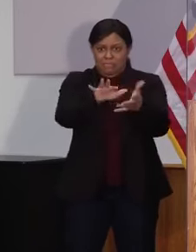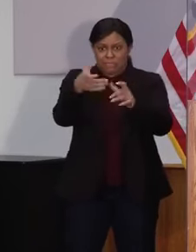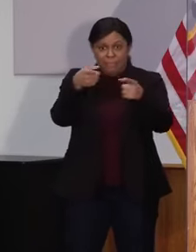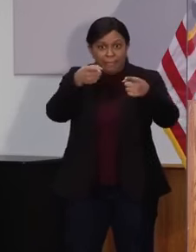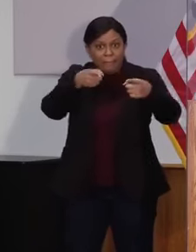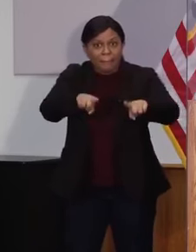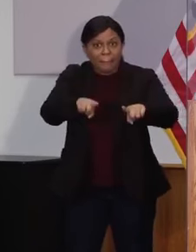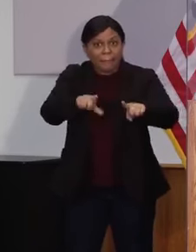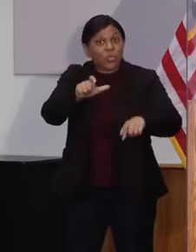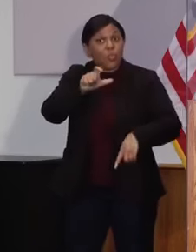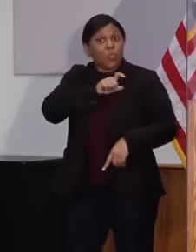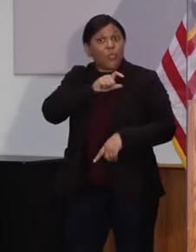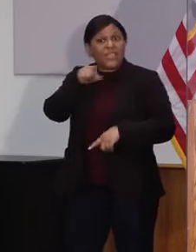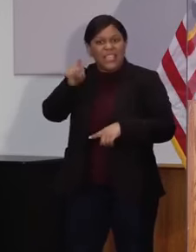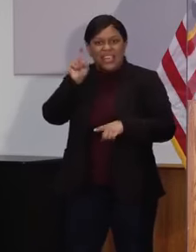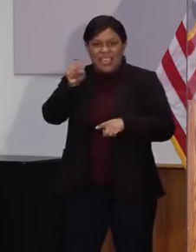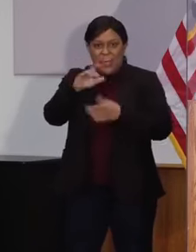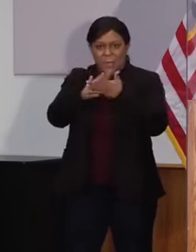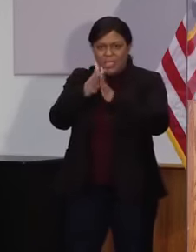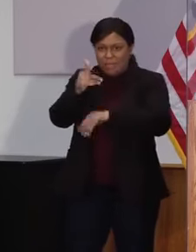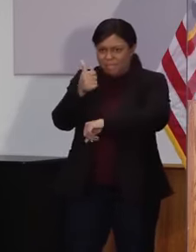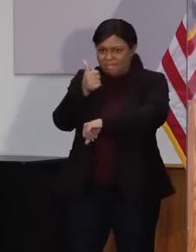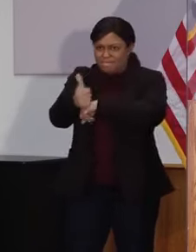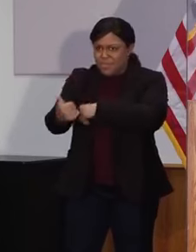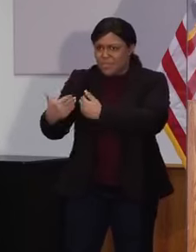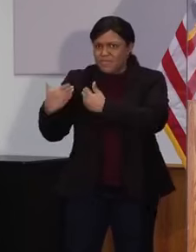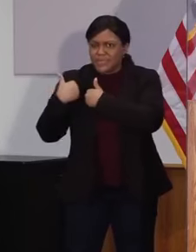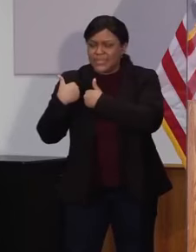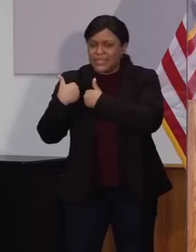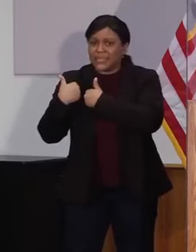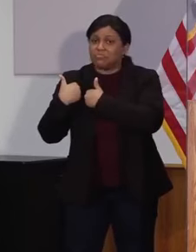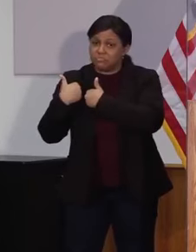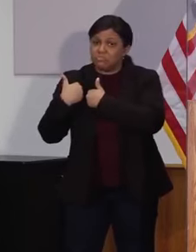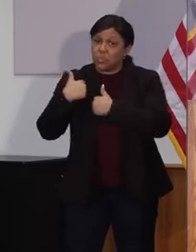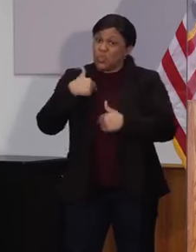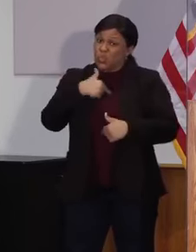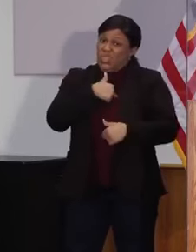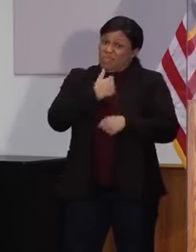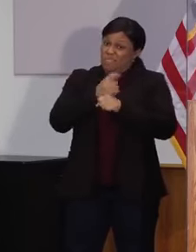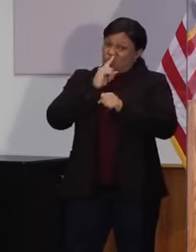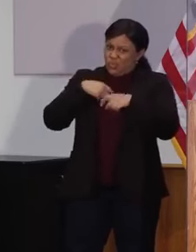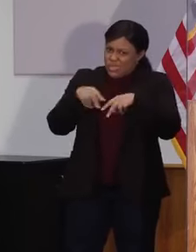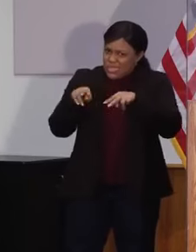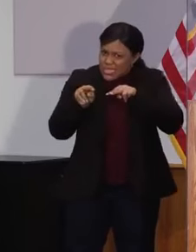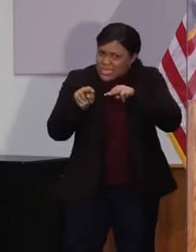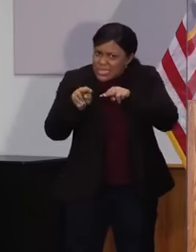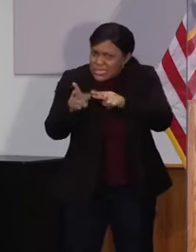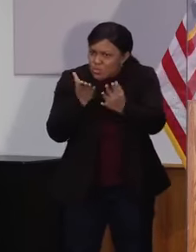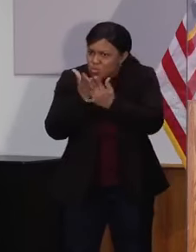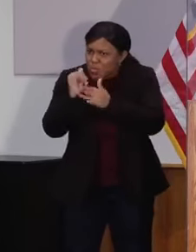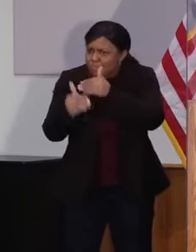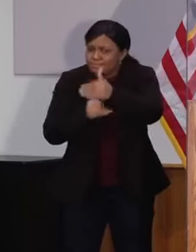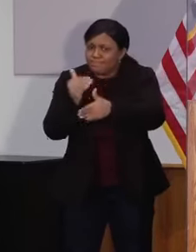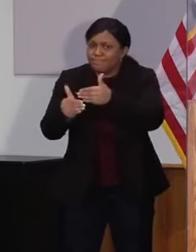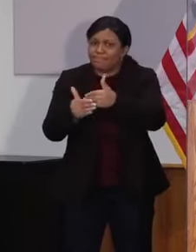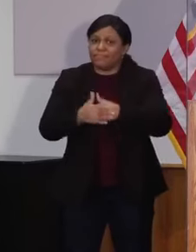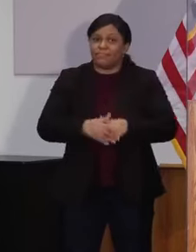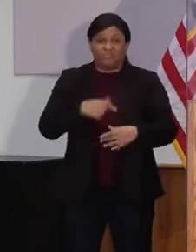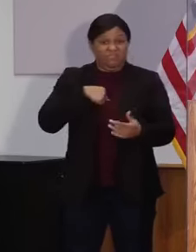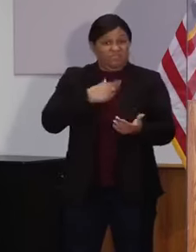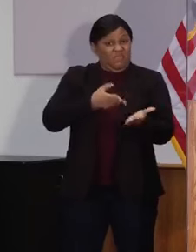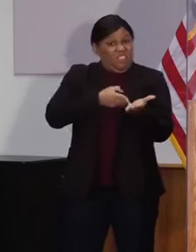were to be held accountable, that we can make sure that those things are done correctly in the future. Honestly, I'm an optimist. An